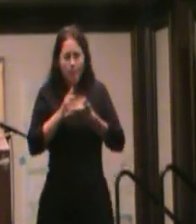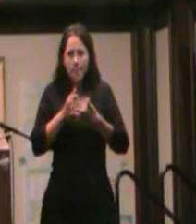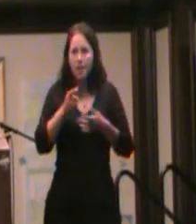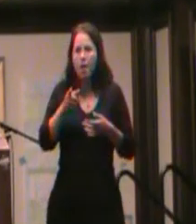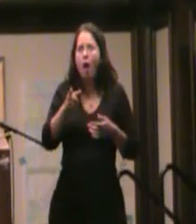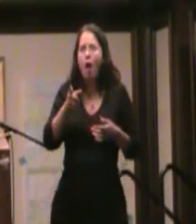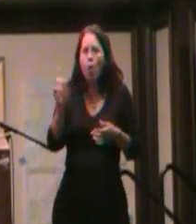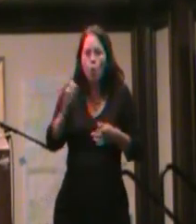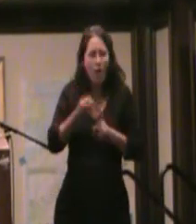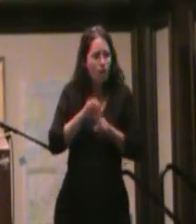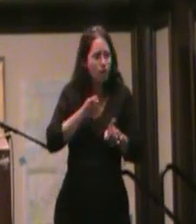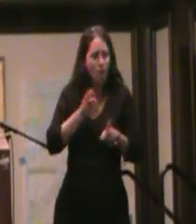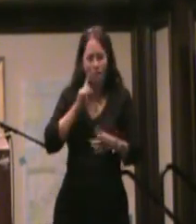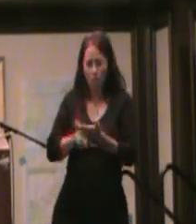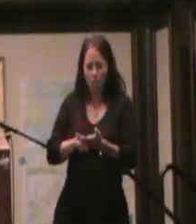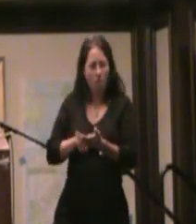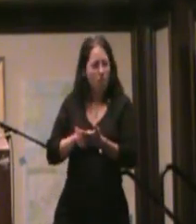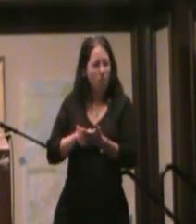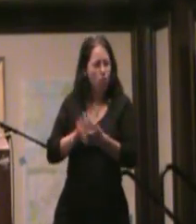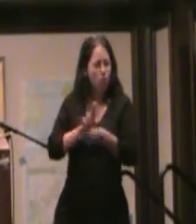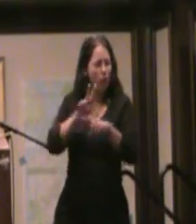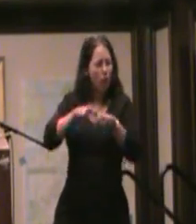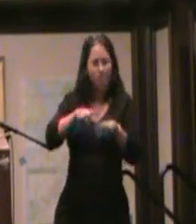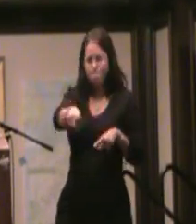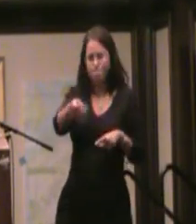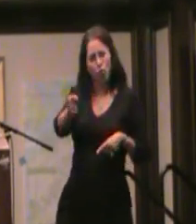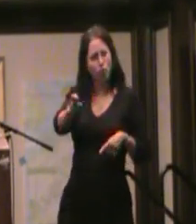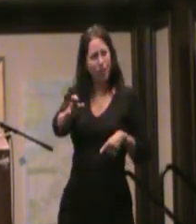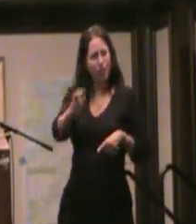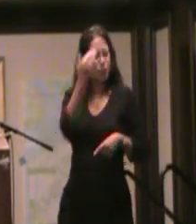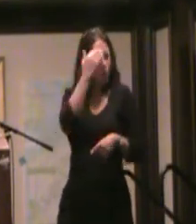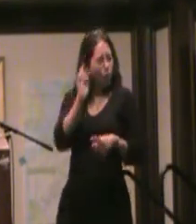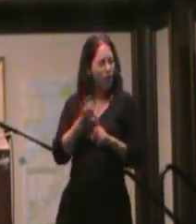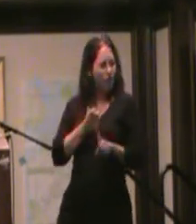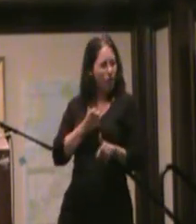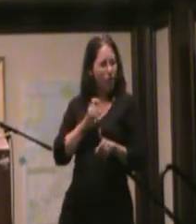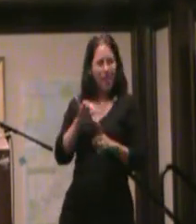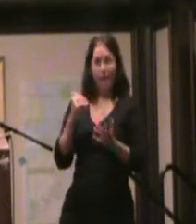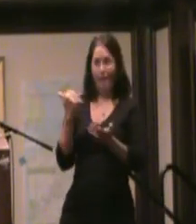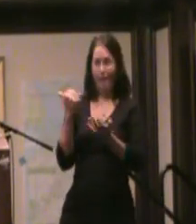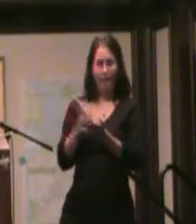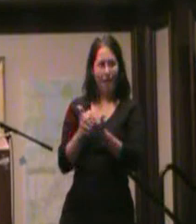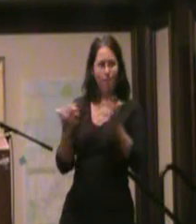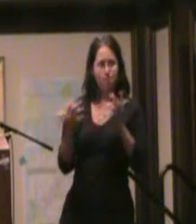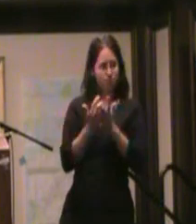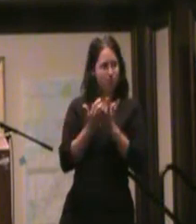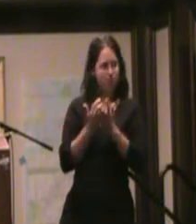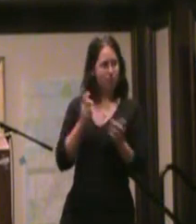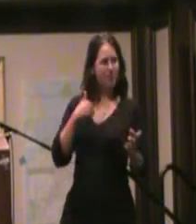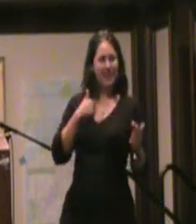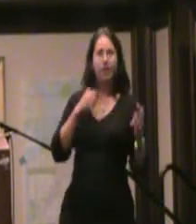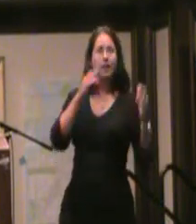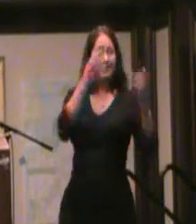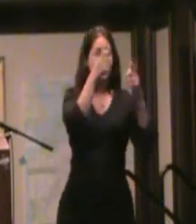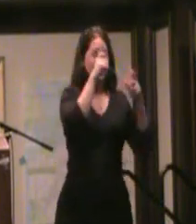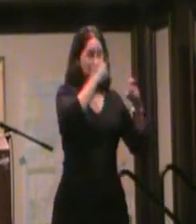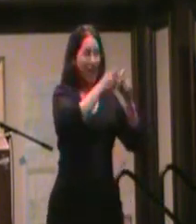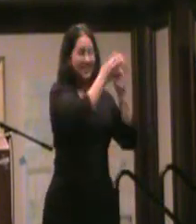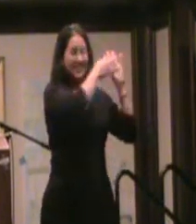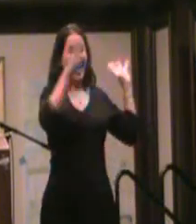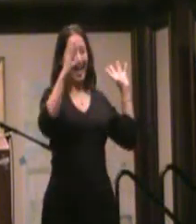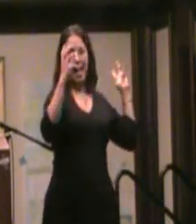person's place of origin. And so I can try to use that variety of Spanish if I